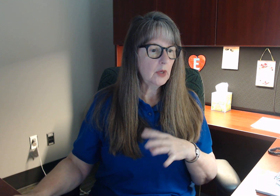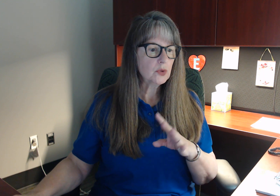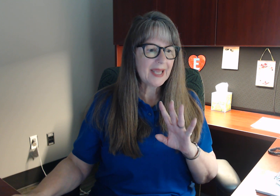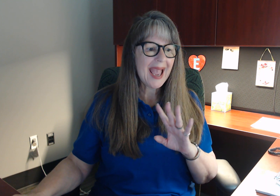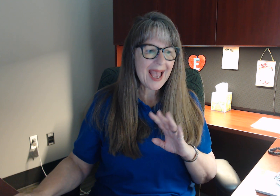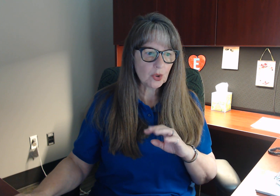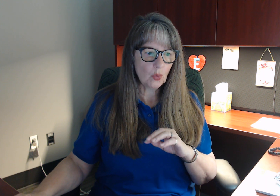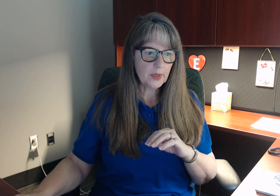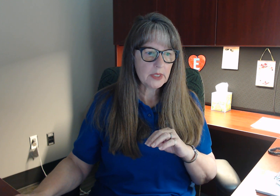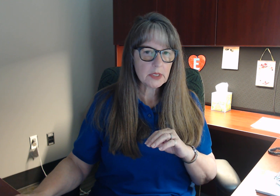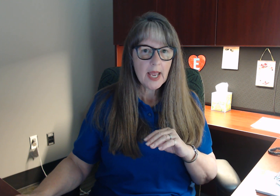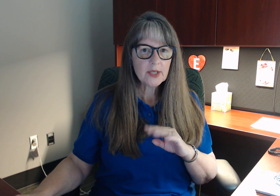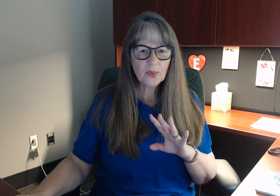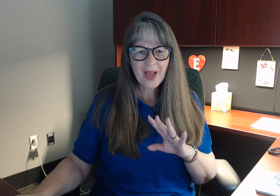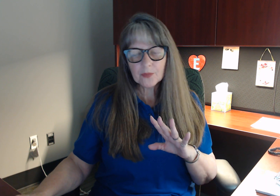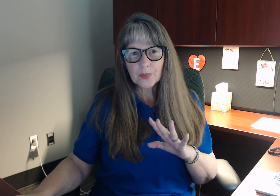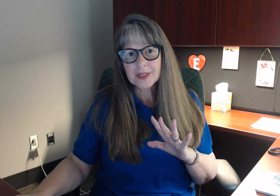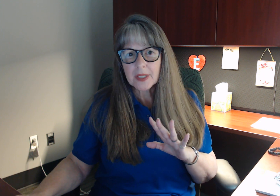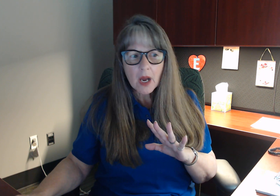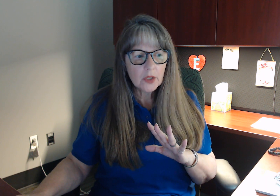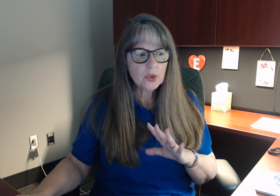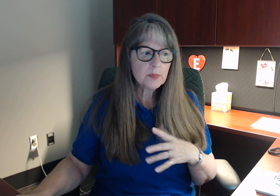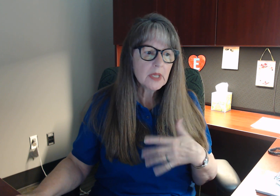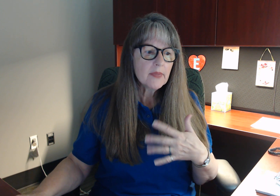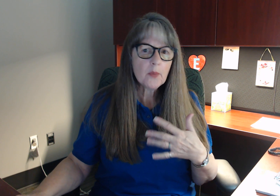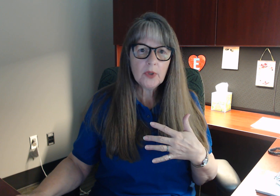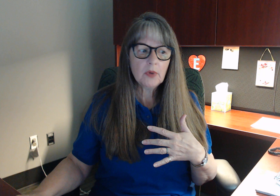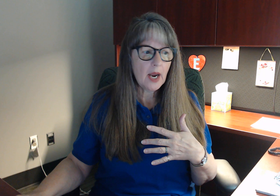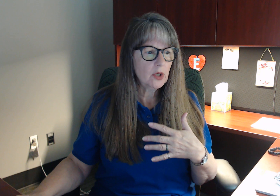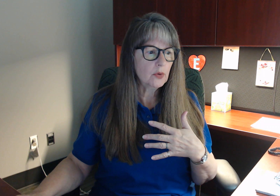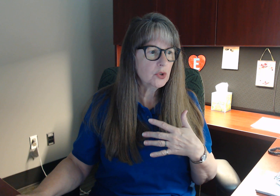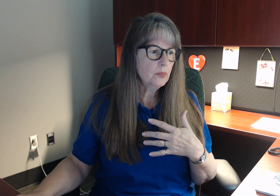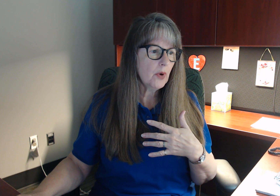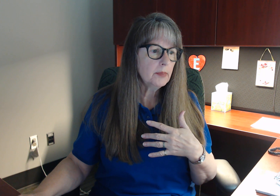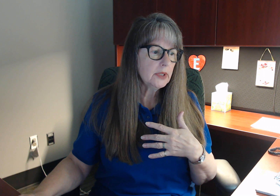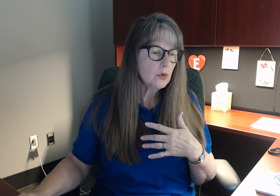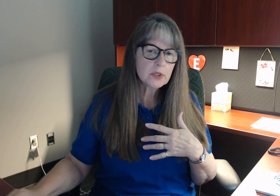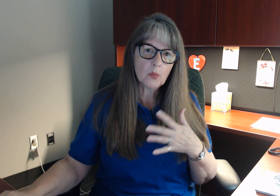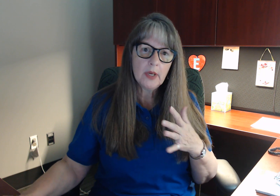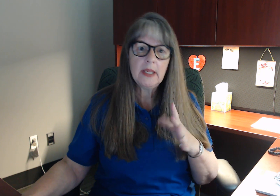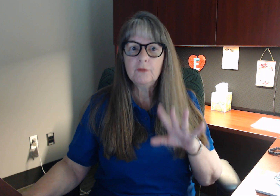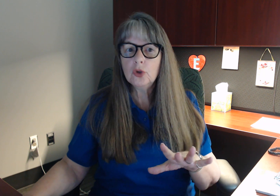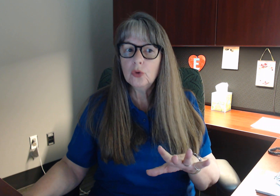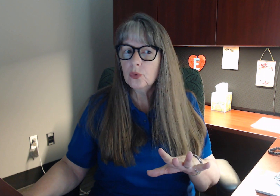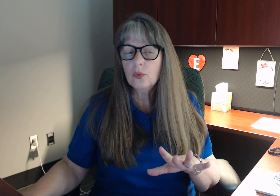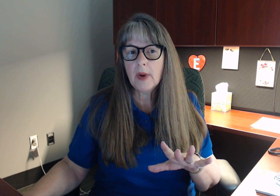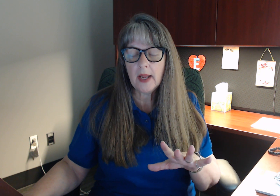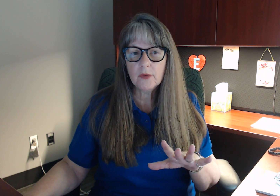are categories. And so we're not really psychologists, but that way you can kind of know, because you probably know someone, if you might have a